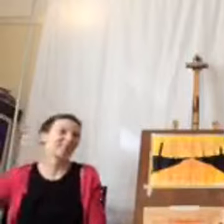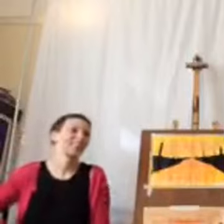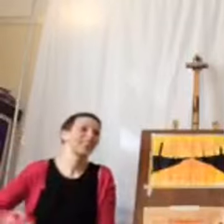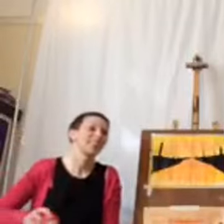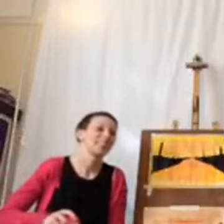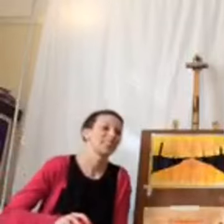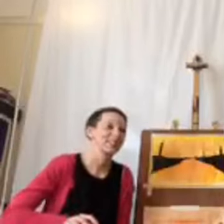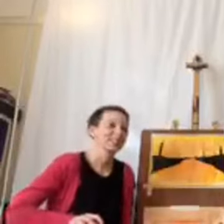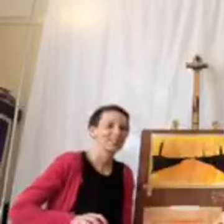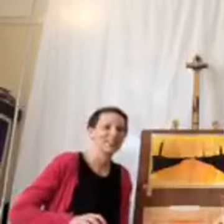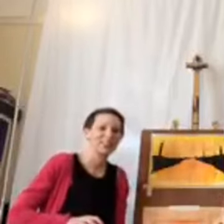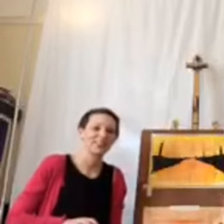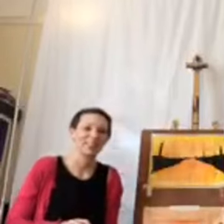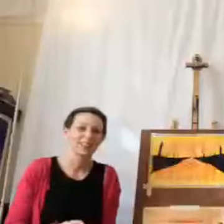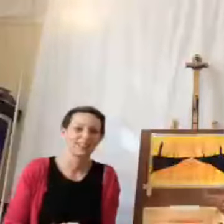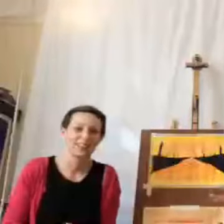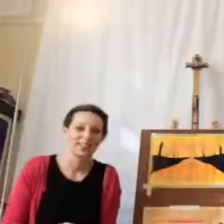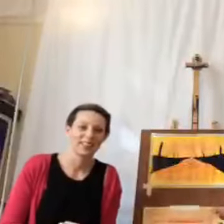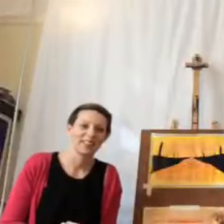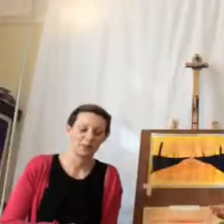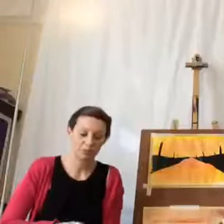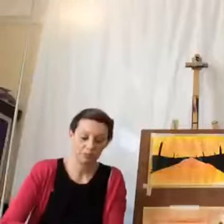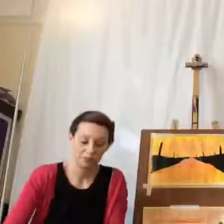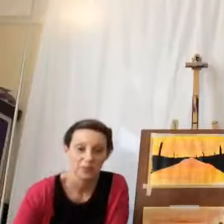Well, Kane, I hope you got your paintbrushes out.